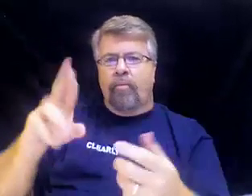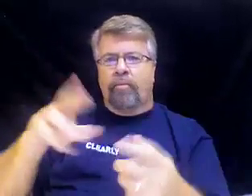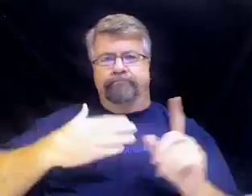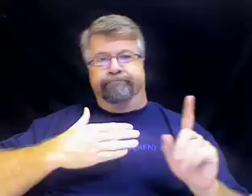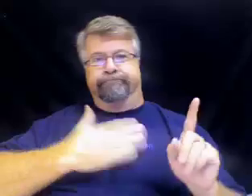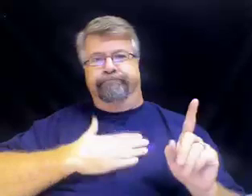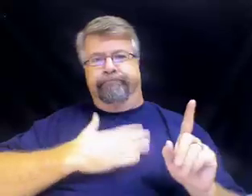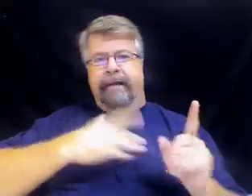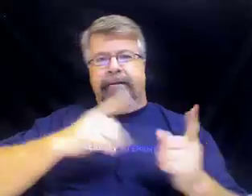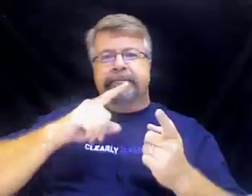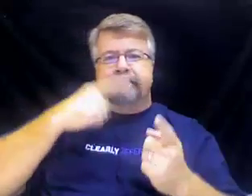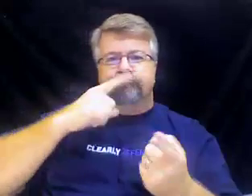It's a dog.